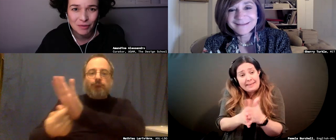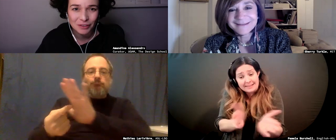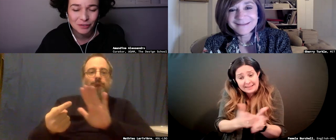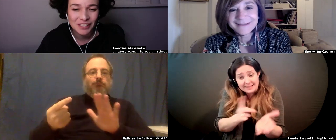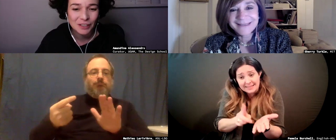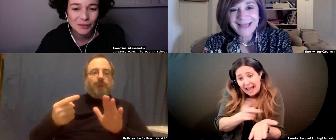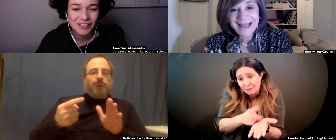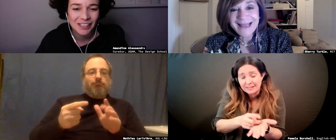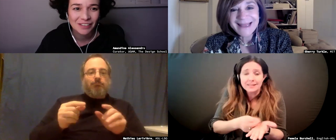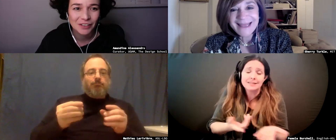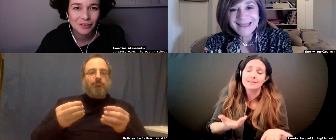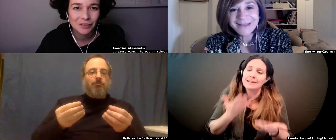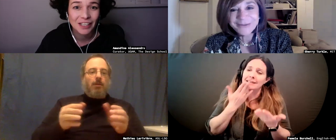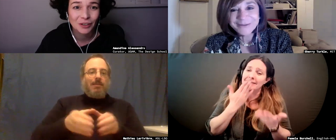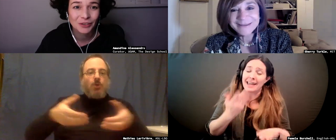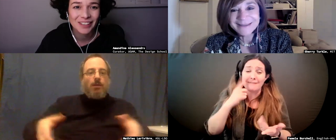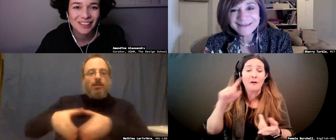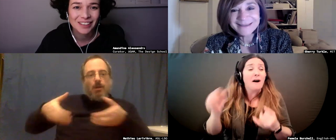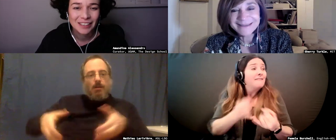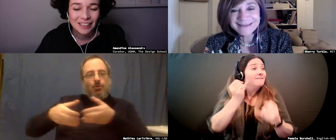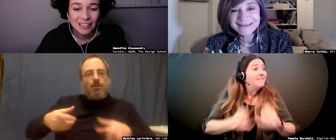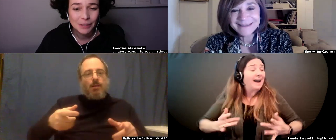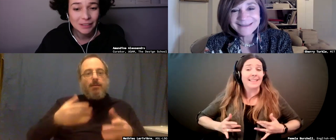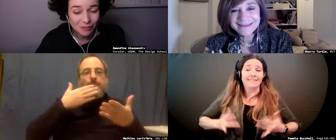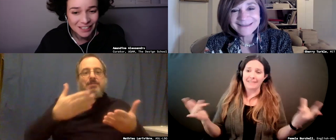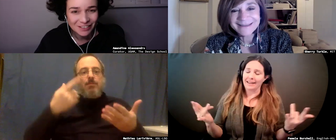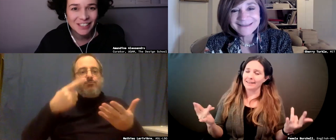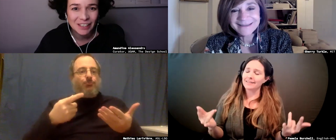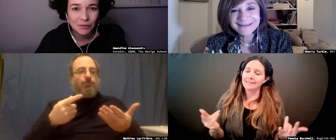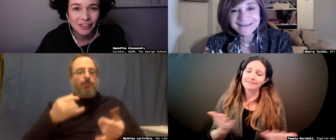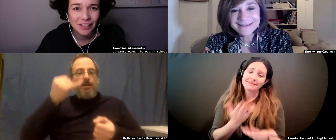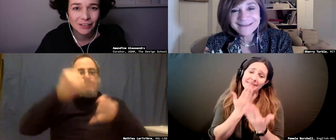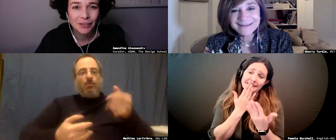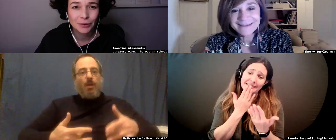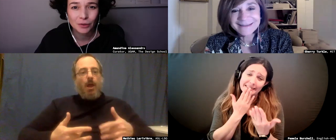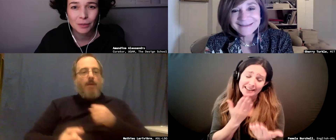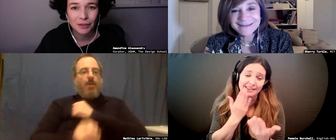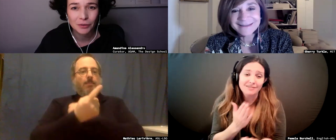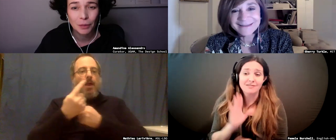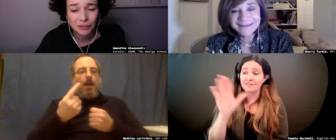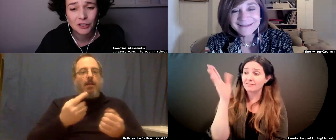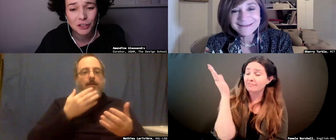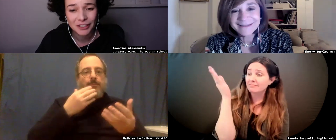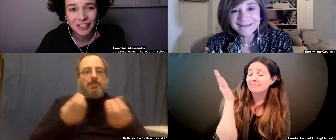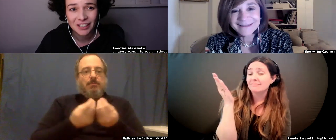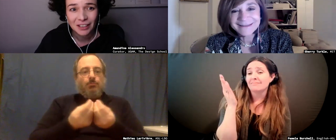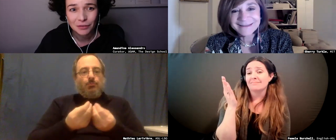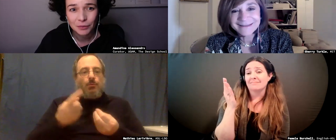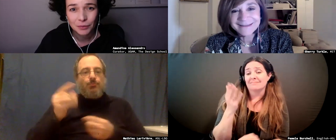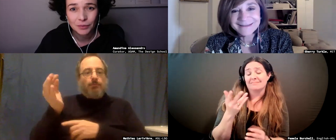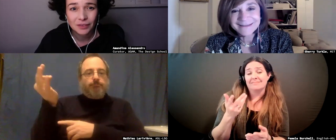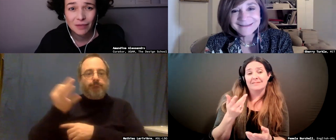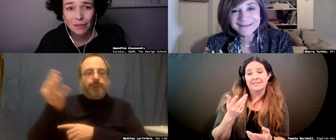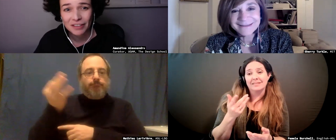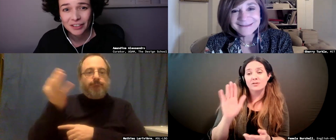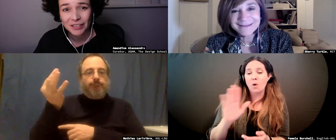have you with us for this closing event of Écran Total. It's been really, really insightful hearing you talk about your personal journey